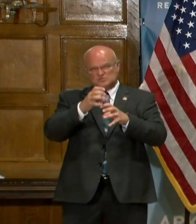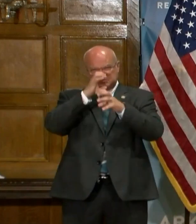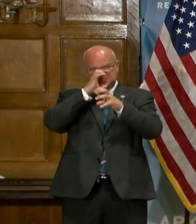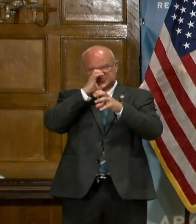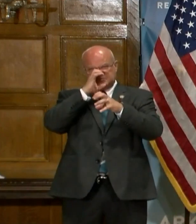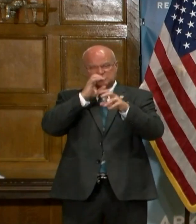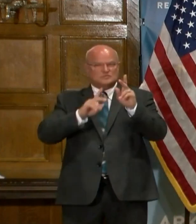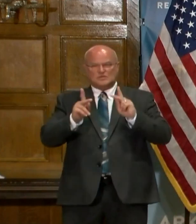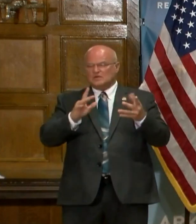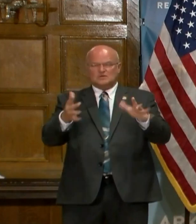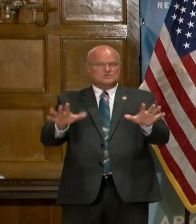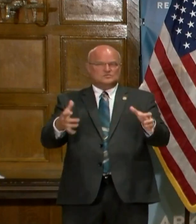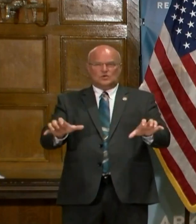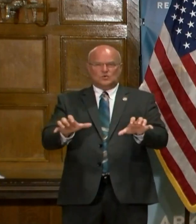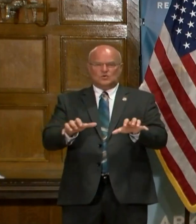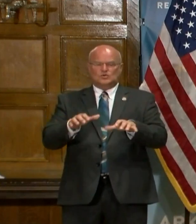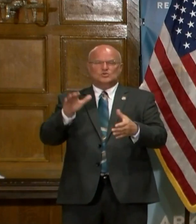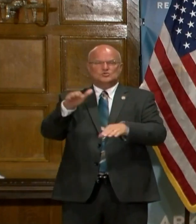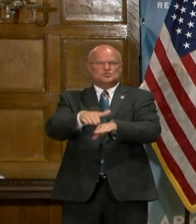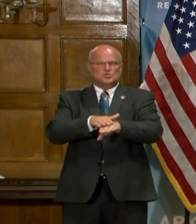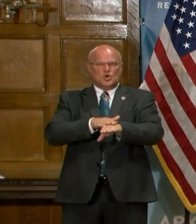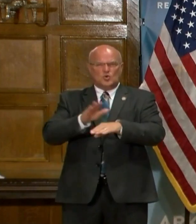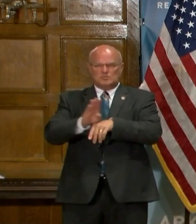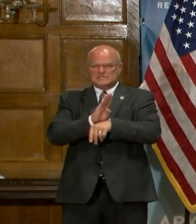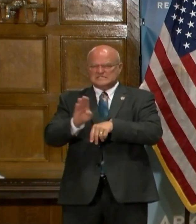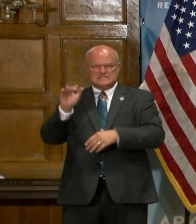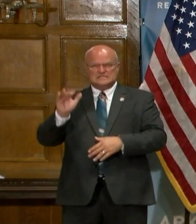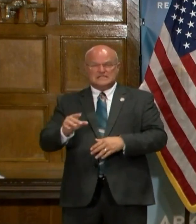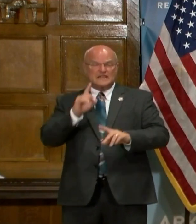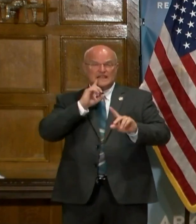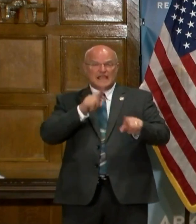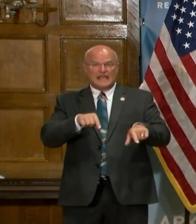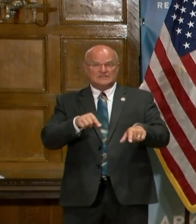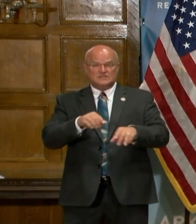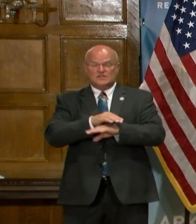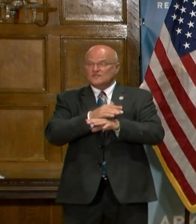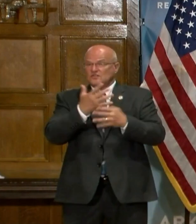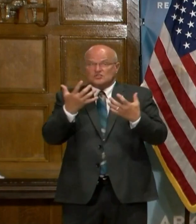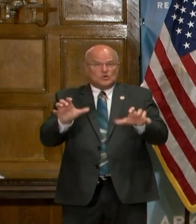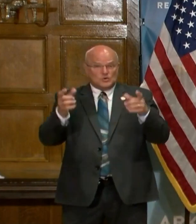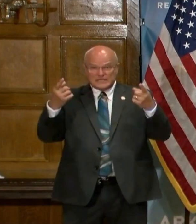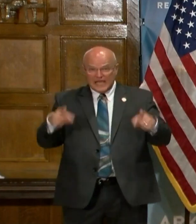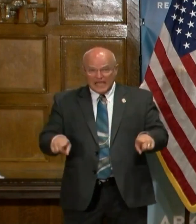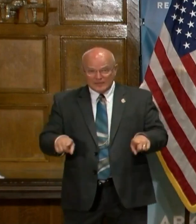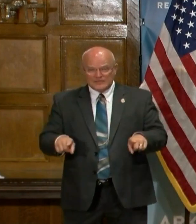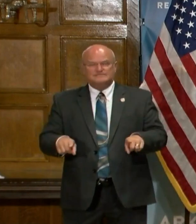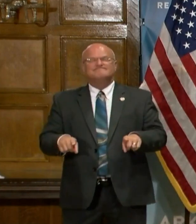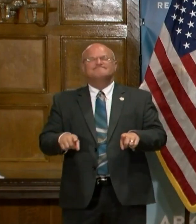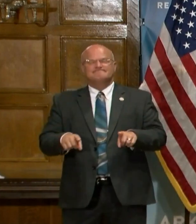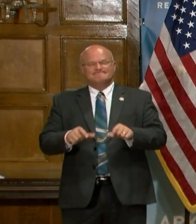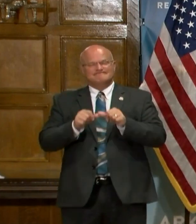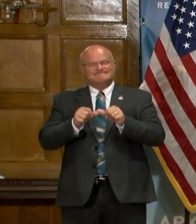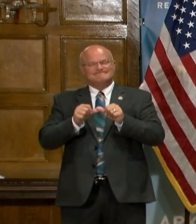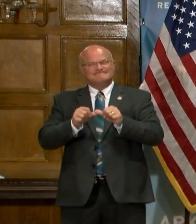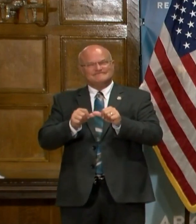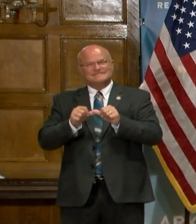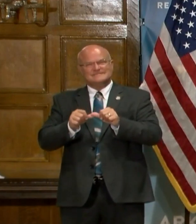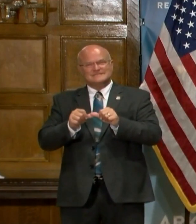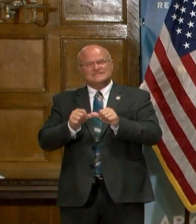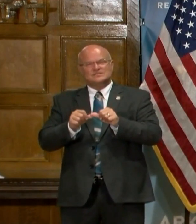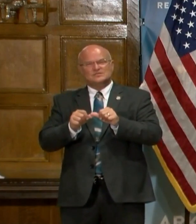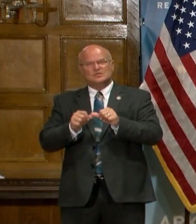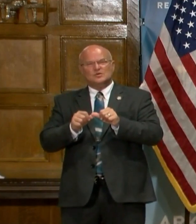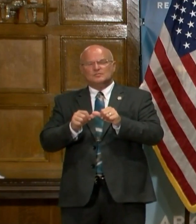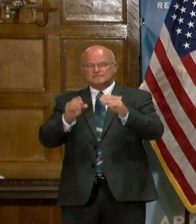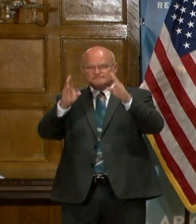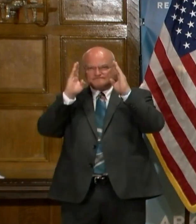restrictions on. We don't want to have to slow anything down. And the answer is, if you don't want that to happen, then we've got to continue to